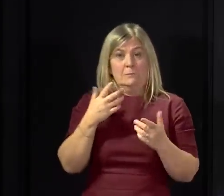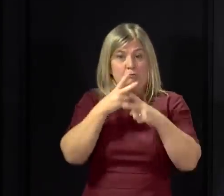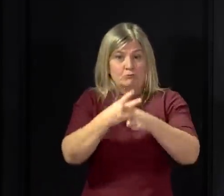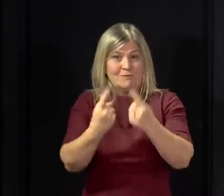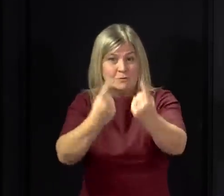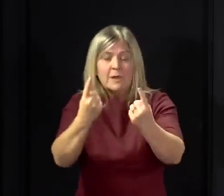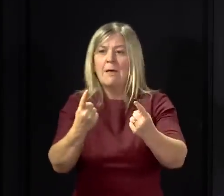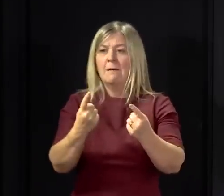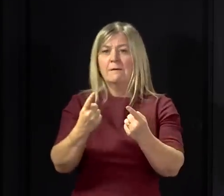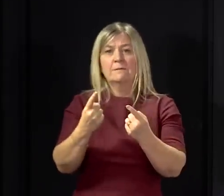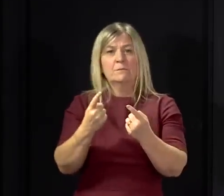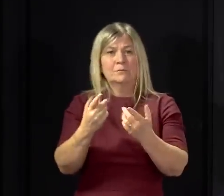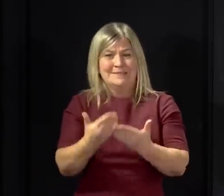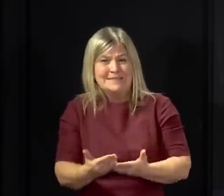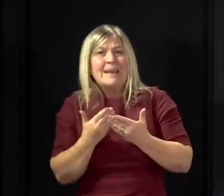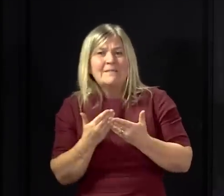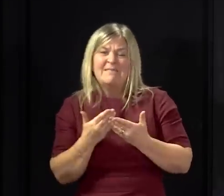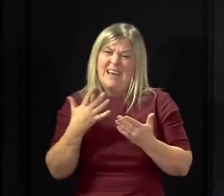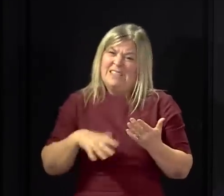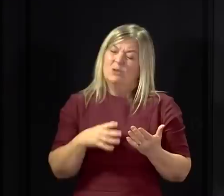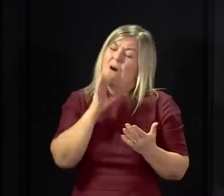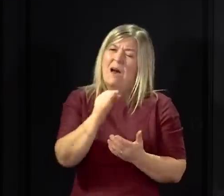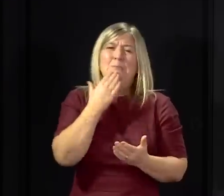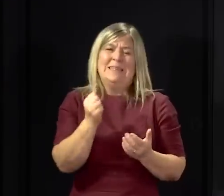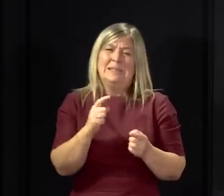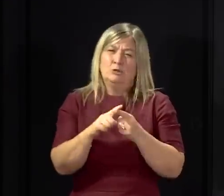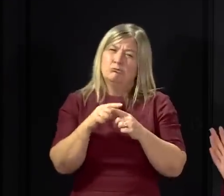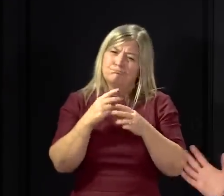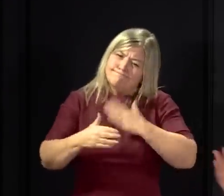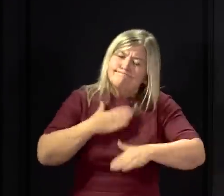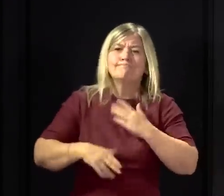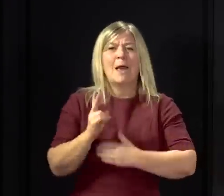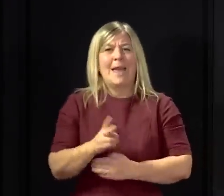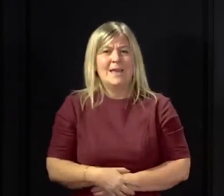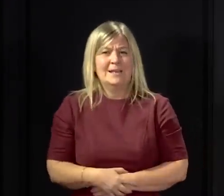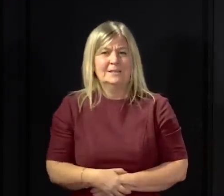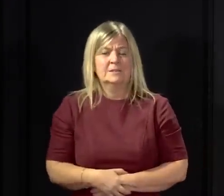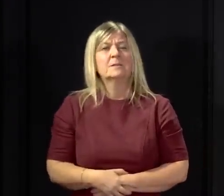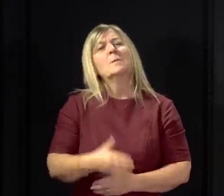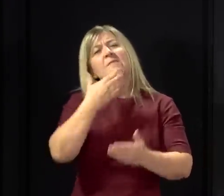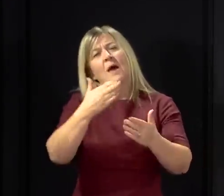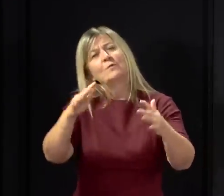you for more sacrifices for a period. Thank you so much for listening. The Chief Medical Officer is going to say